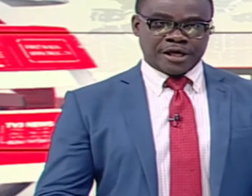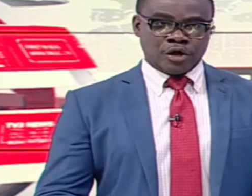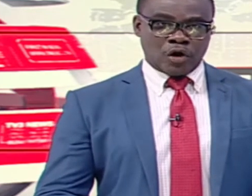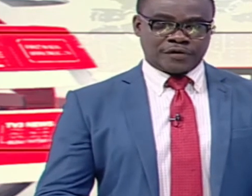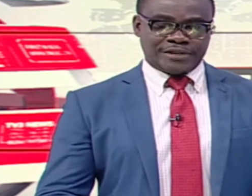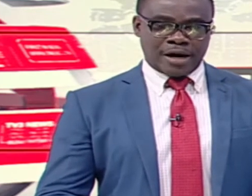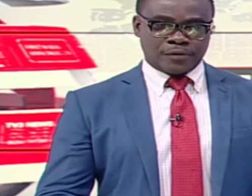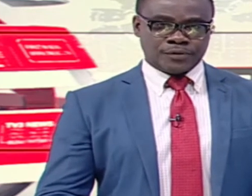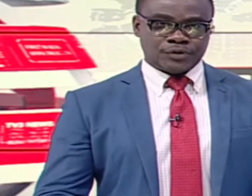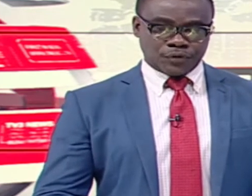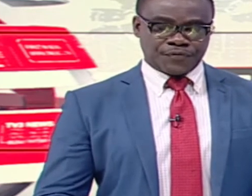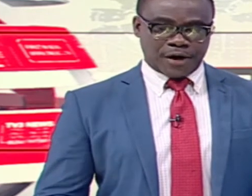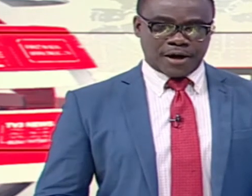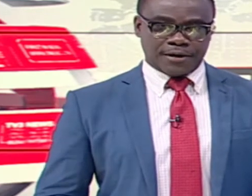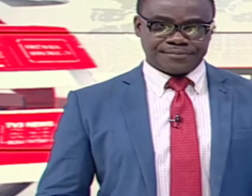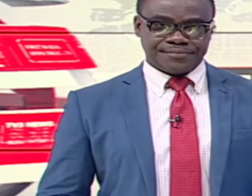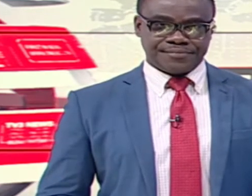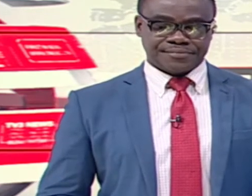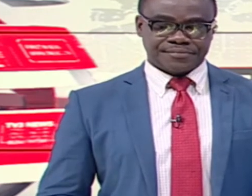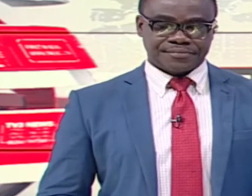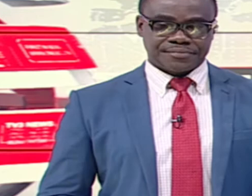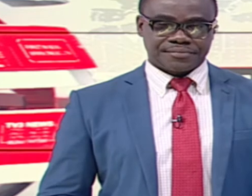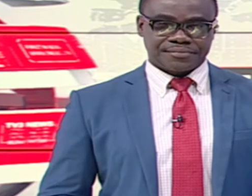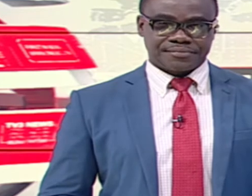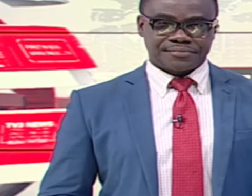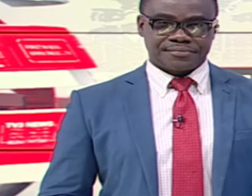the lockdown so far.